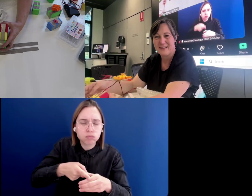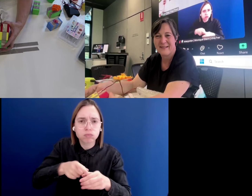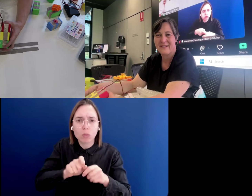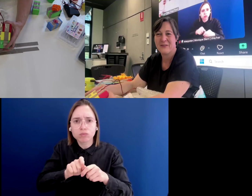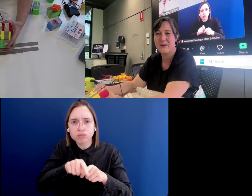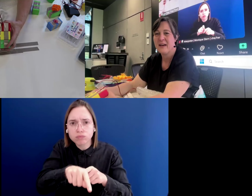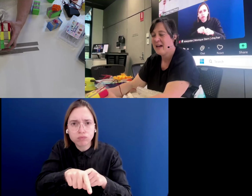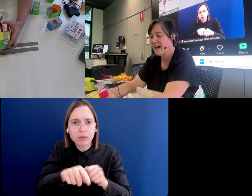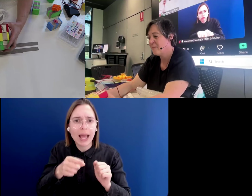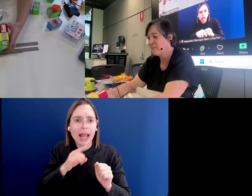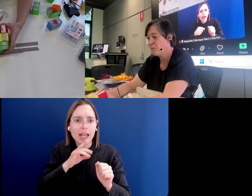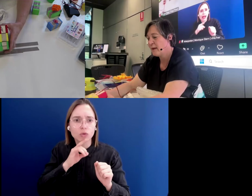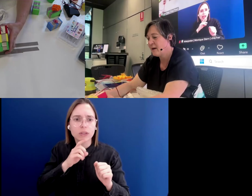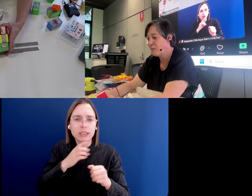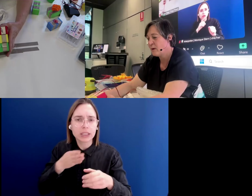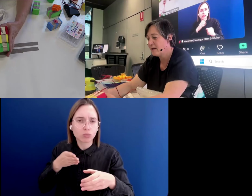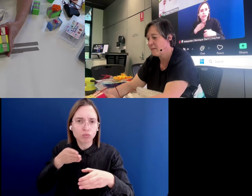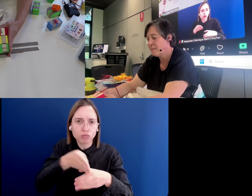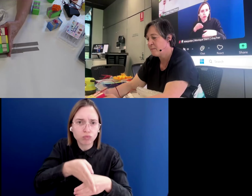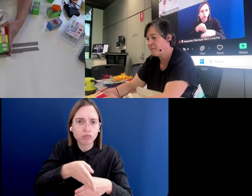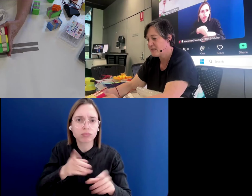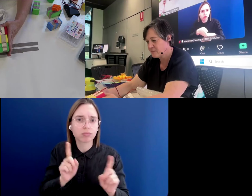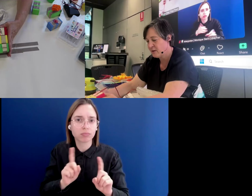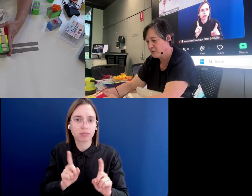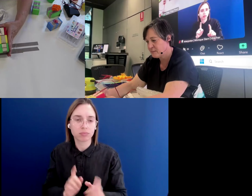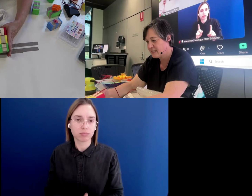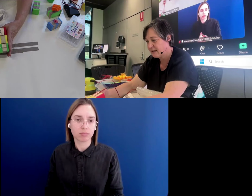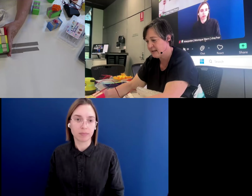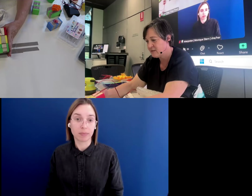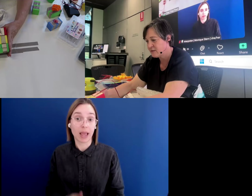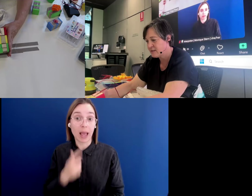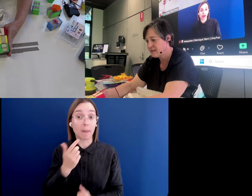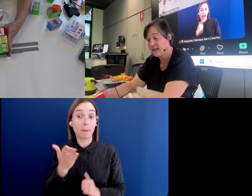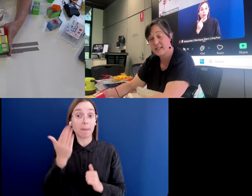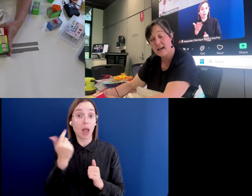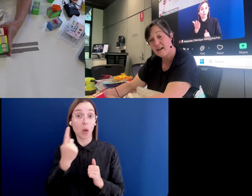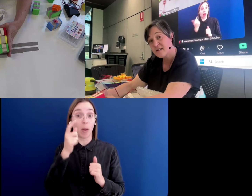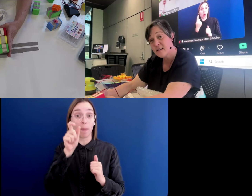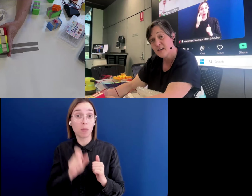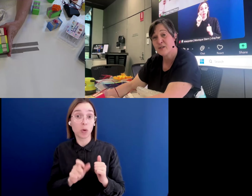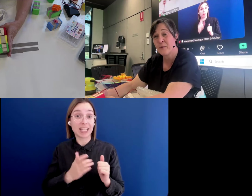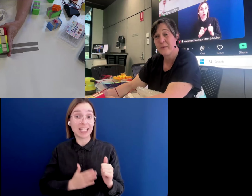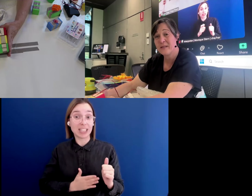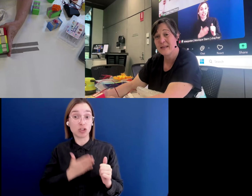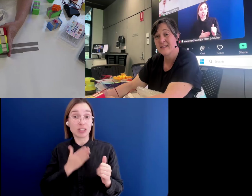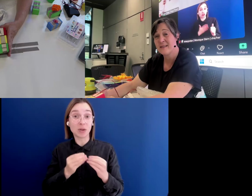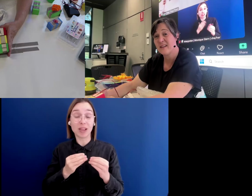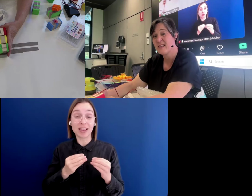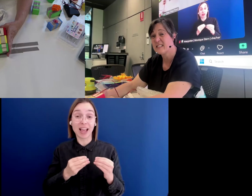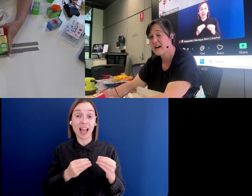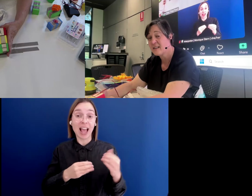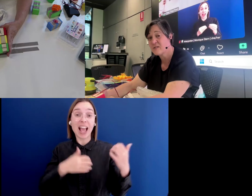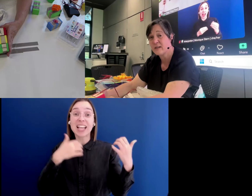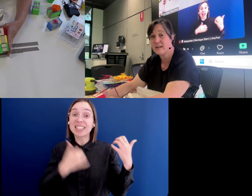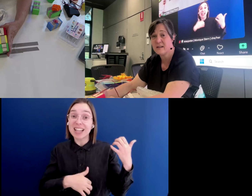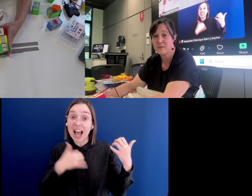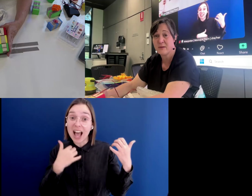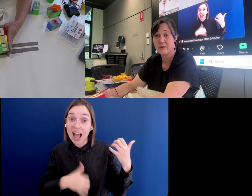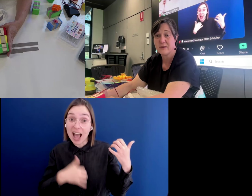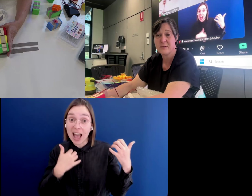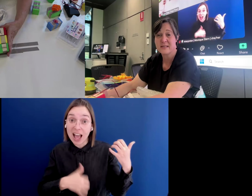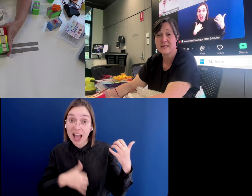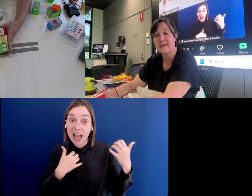me what you've done. You know, we had one participant who was particularly interested in guitars. So we were testing the guitar